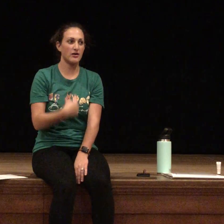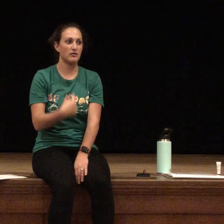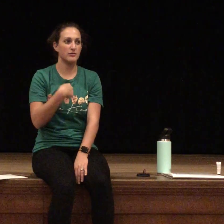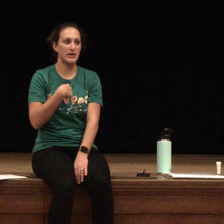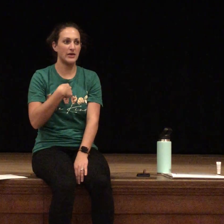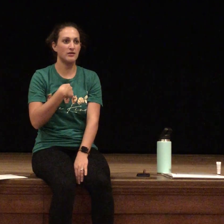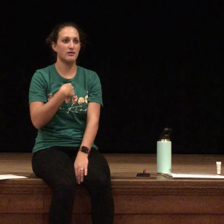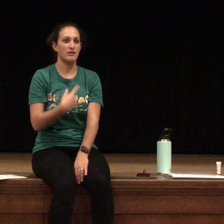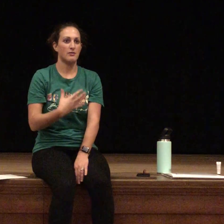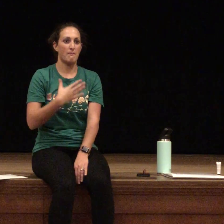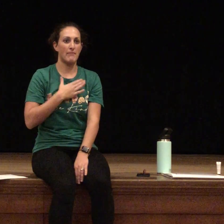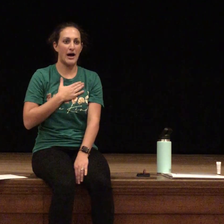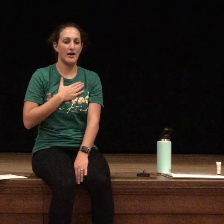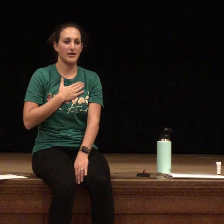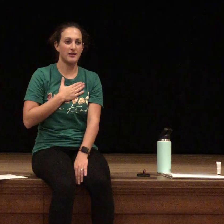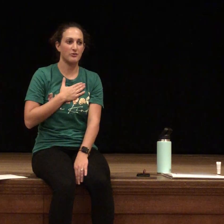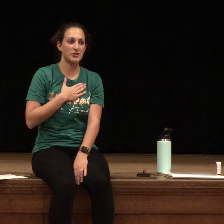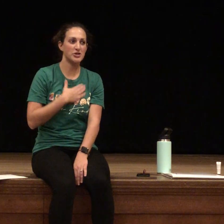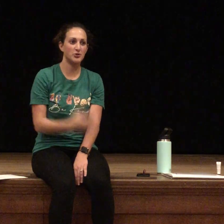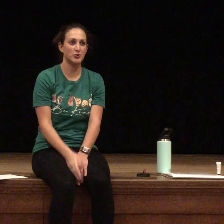or me. My. What's you?